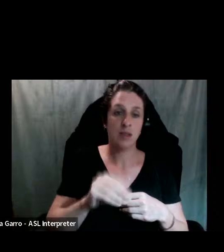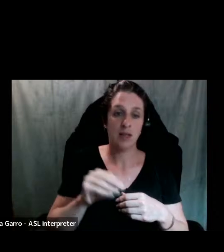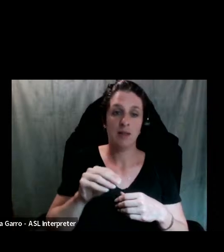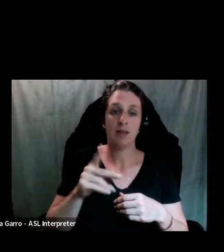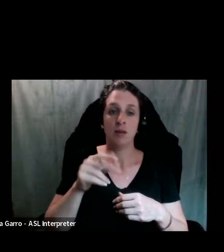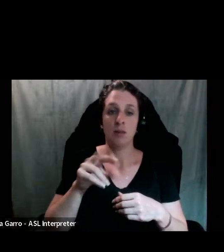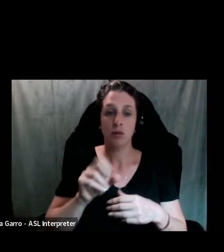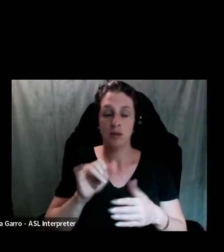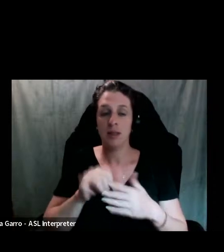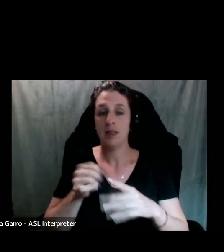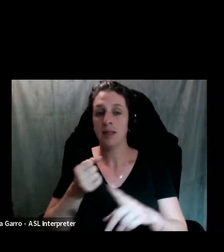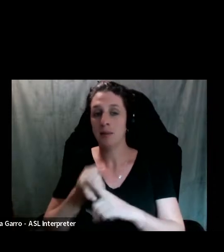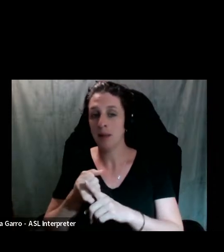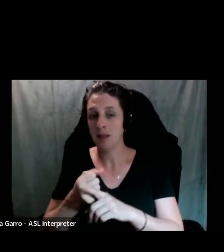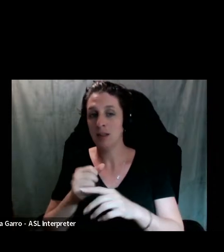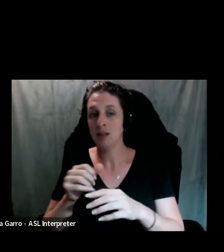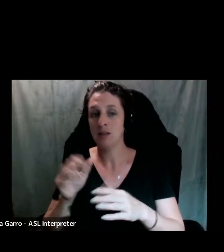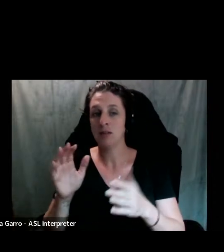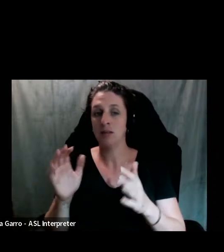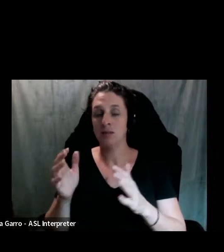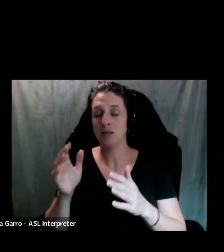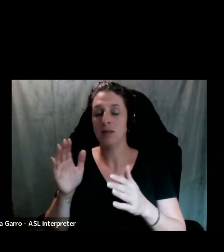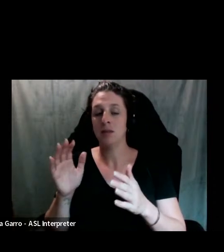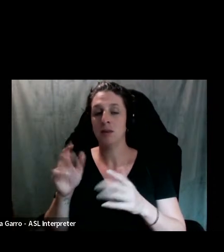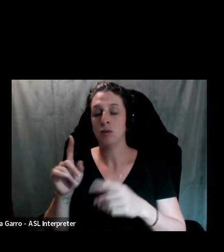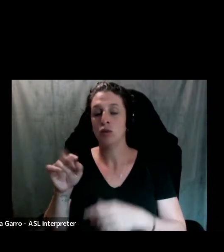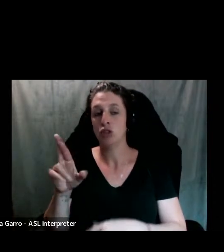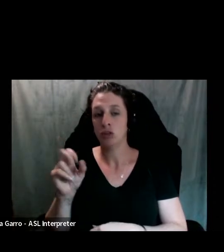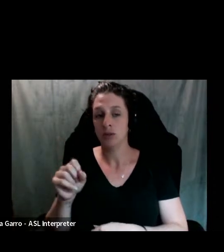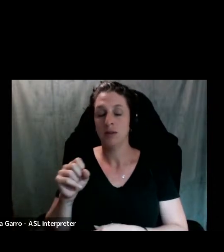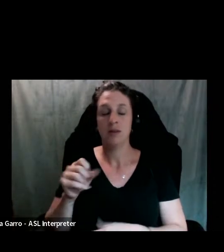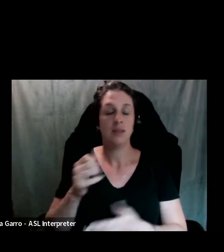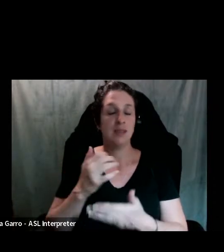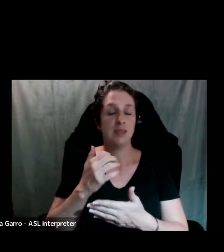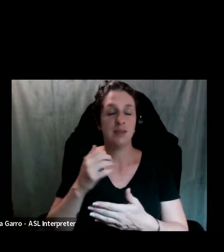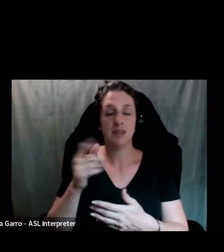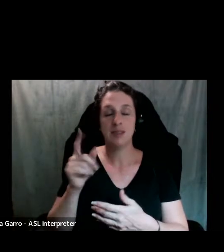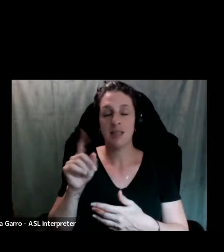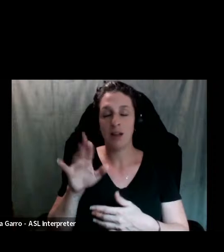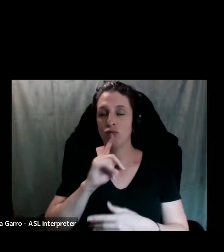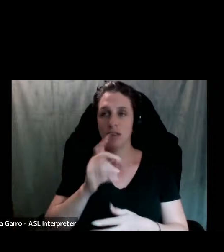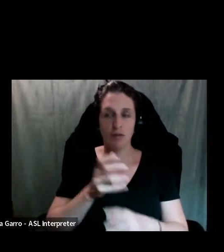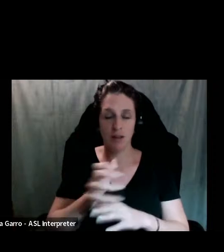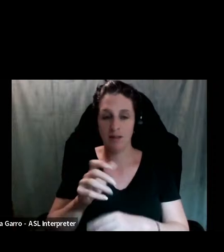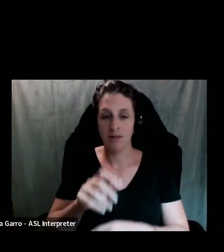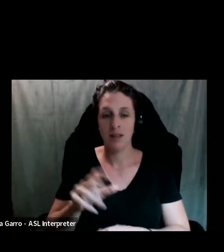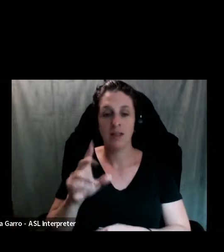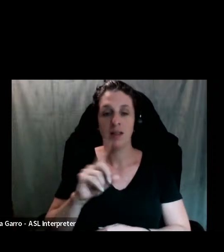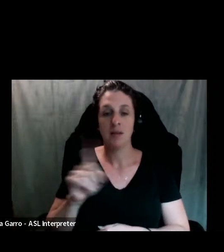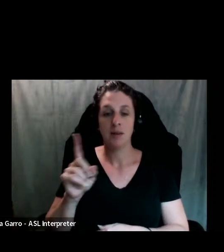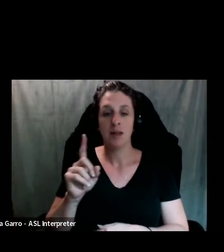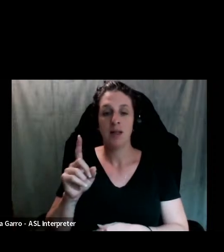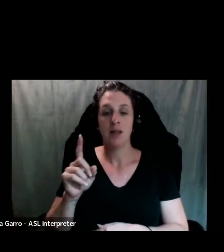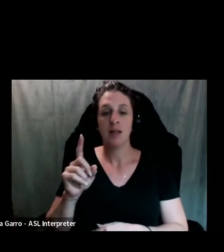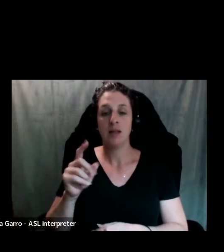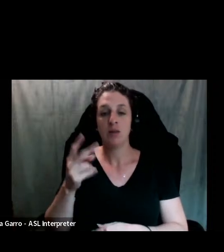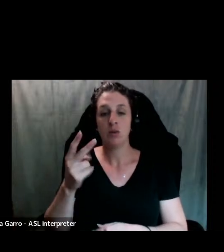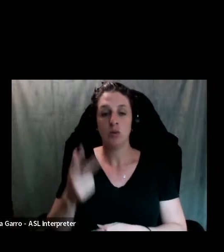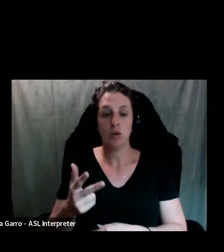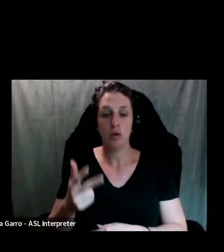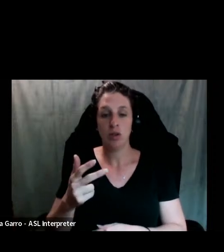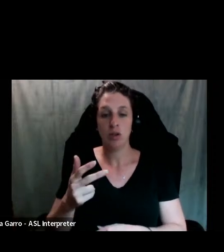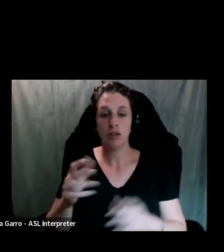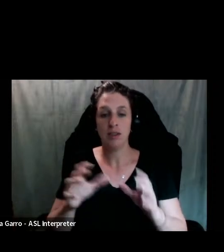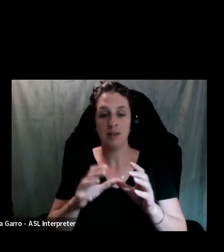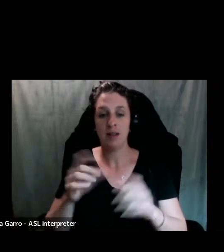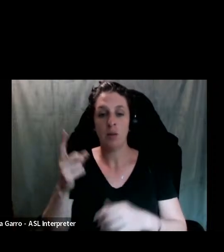that impacts us versus STIRS? Yeah, so our salaries are, this is super rough, but Right. 2/3 certificated, 1/3 That's all